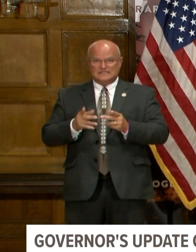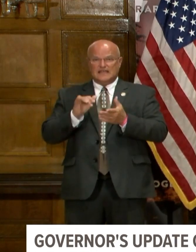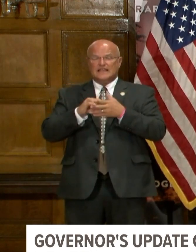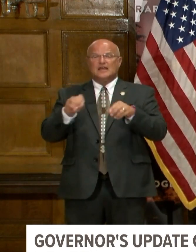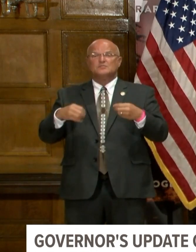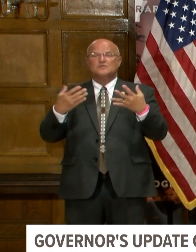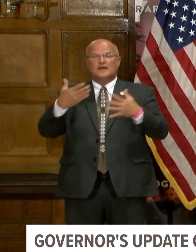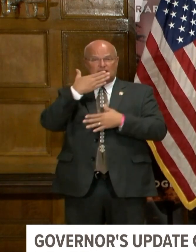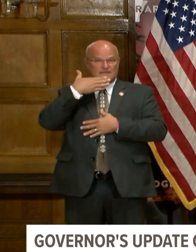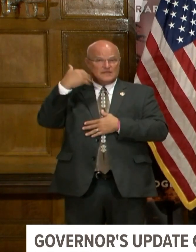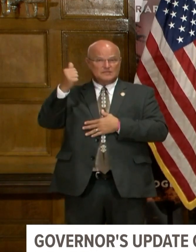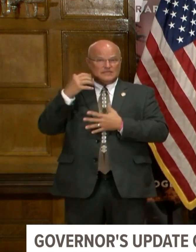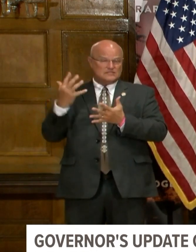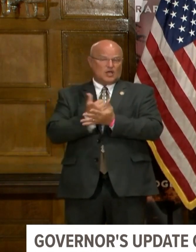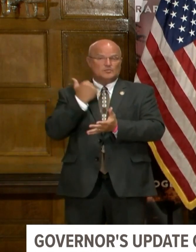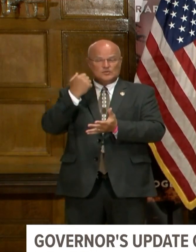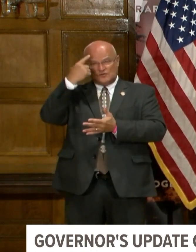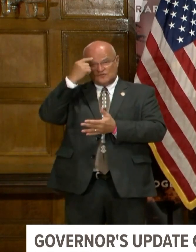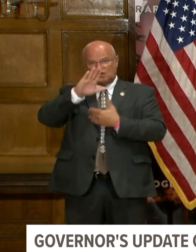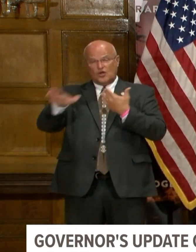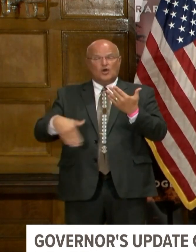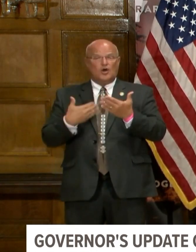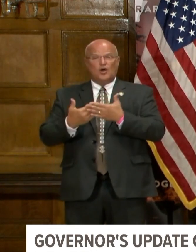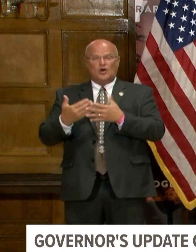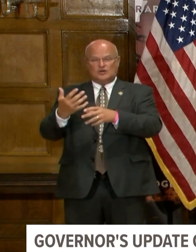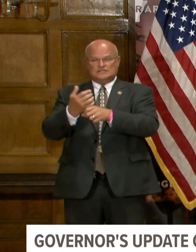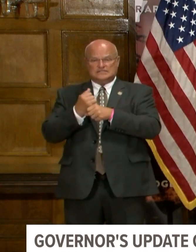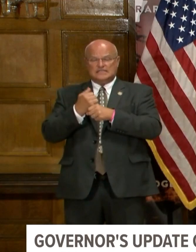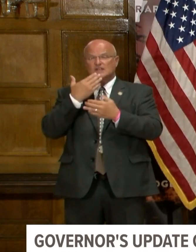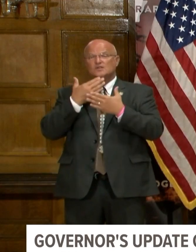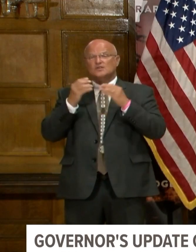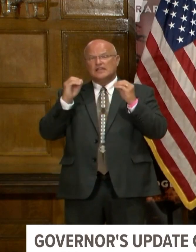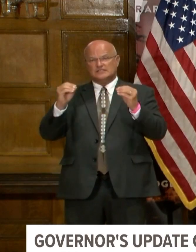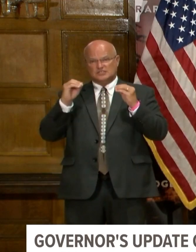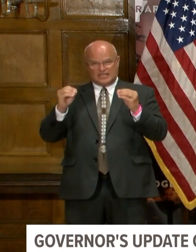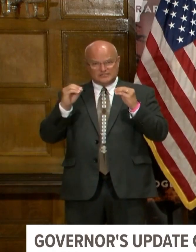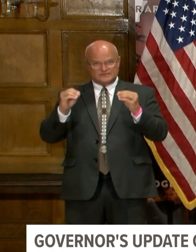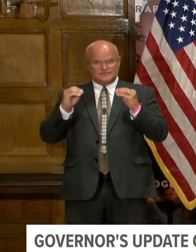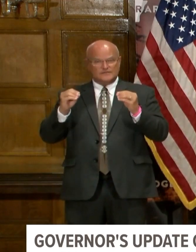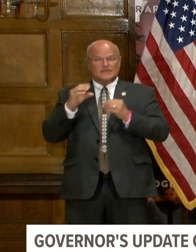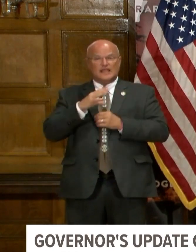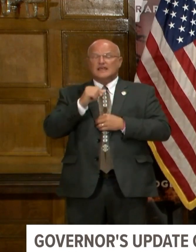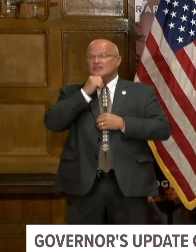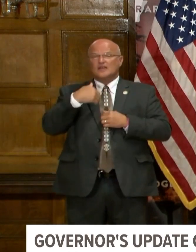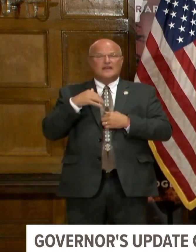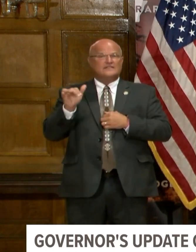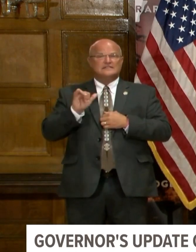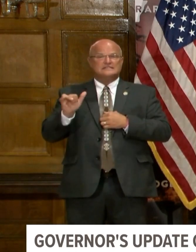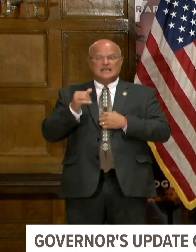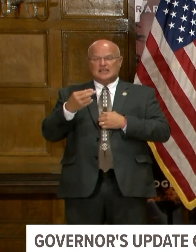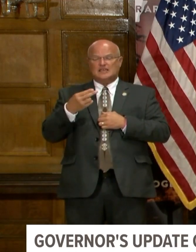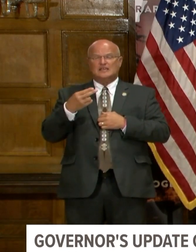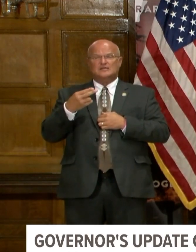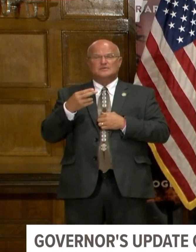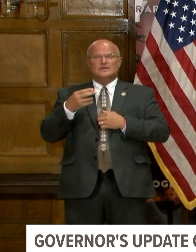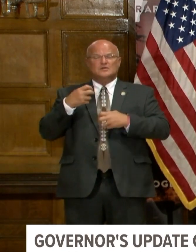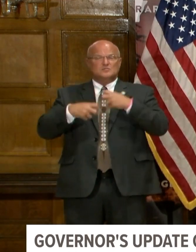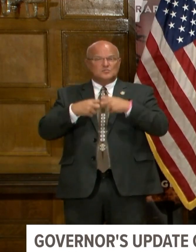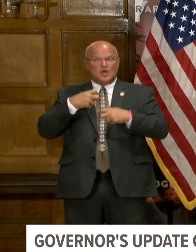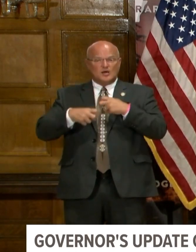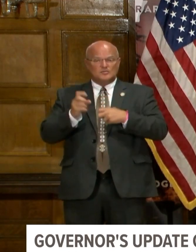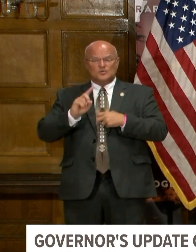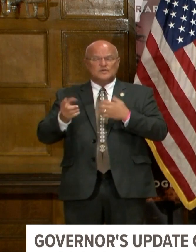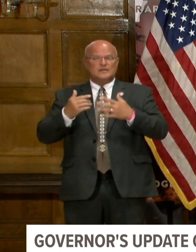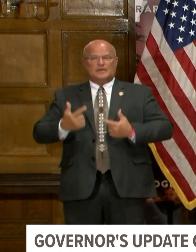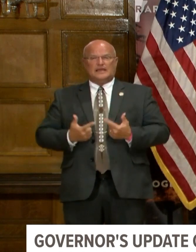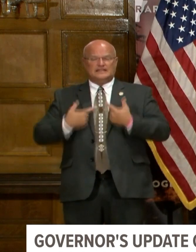That provides the best opportunity for all to get a good education, and they don't have the same handicaps because of